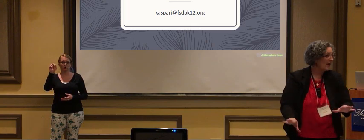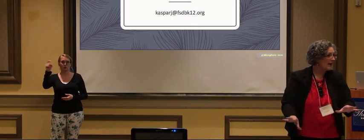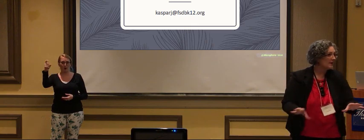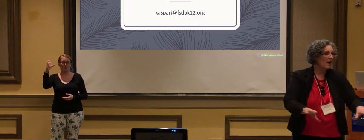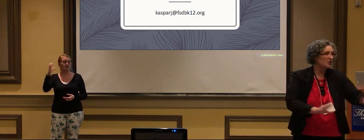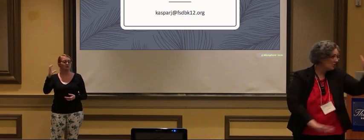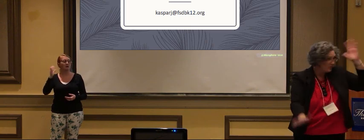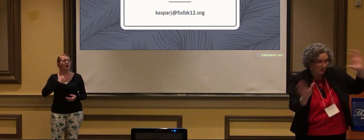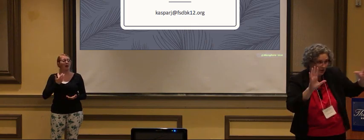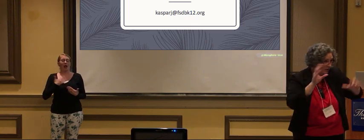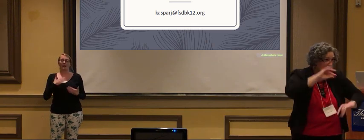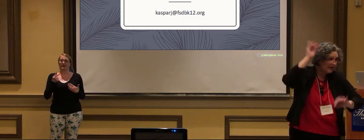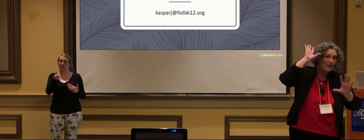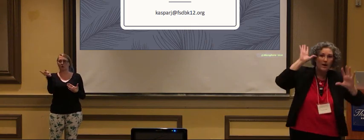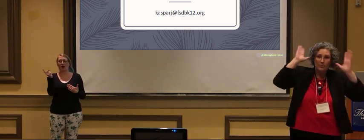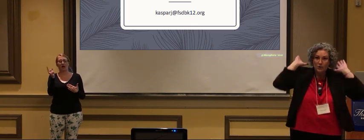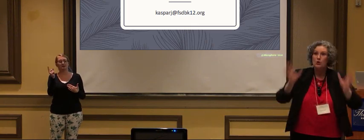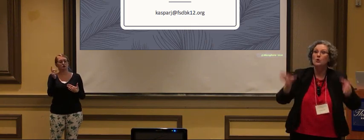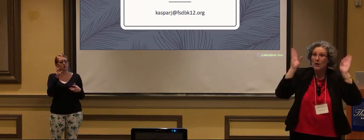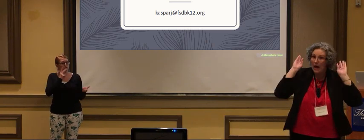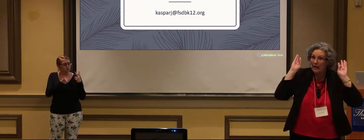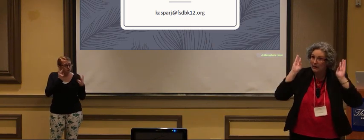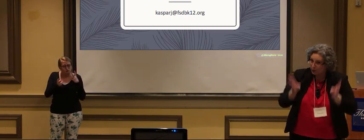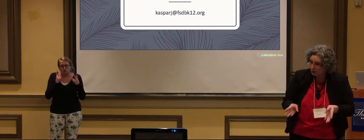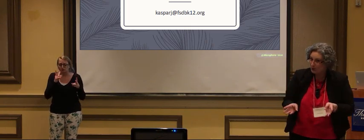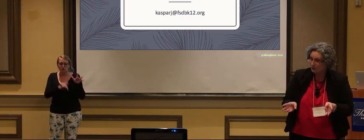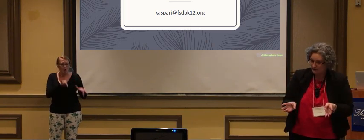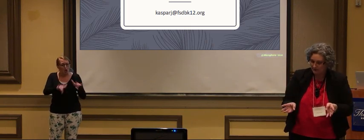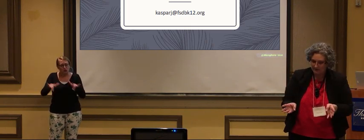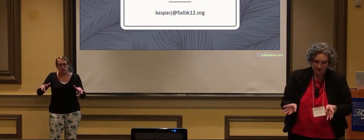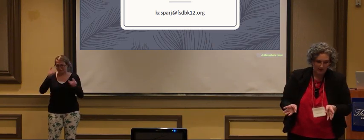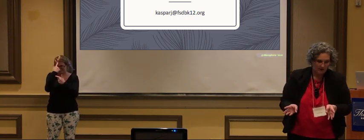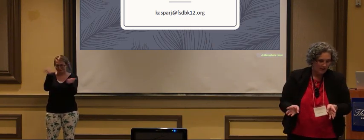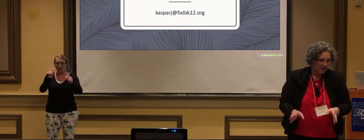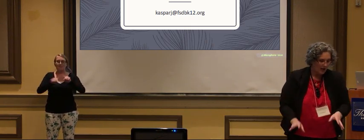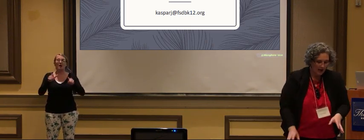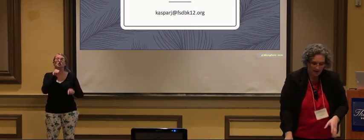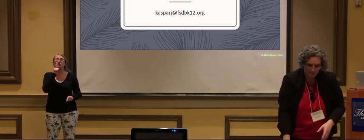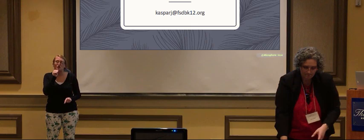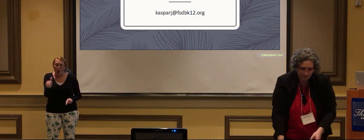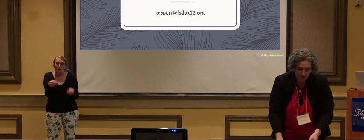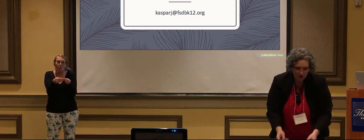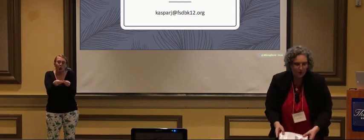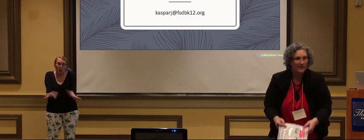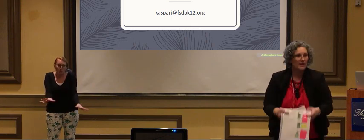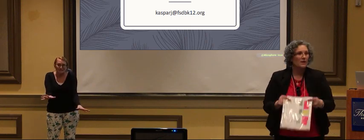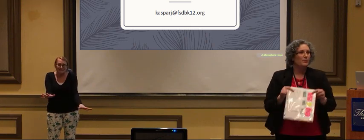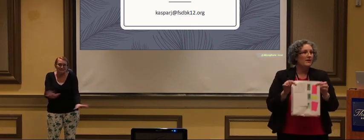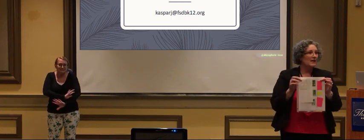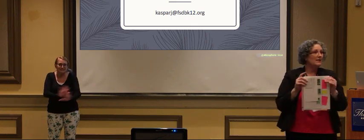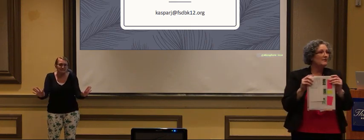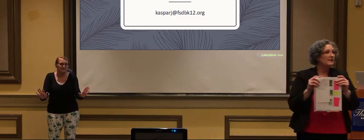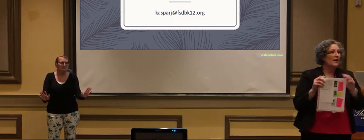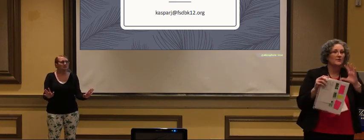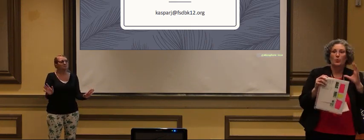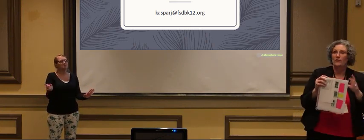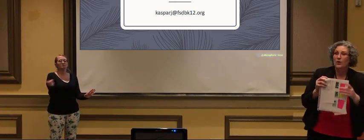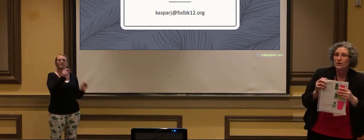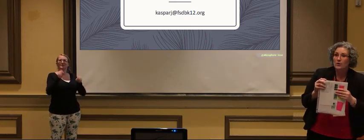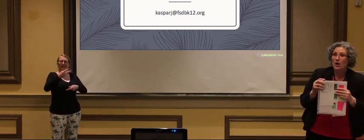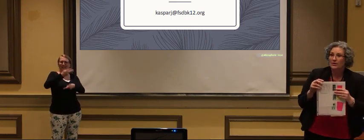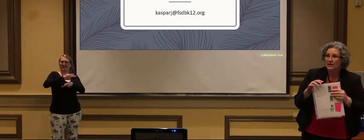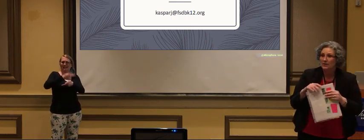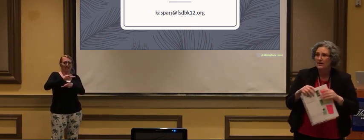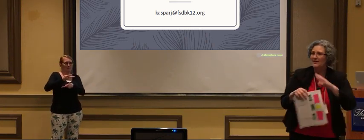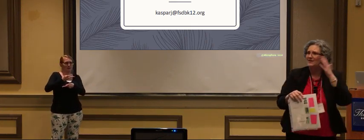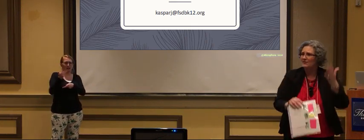you to look at, touch, peel up, but do not lose. You can keep these as a